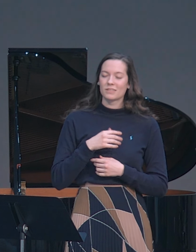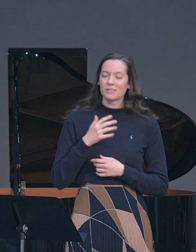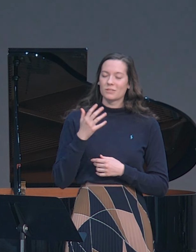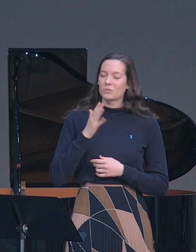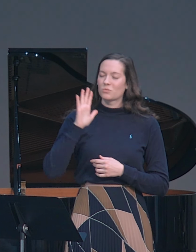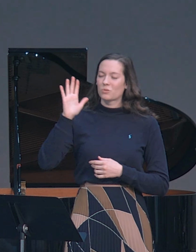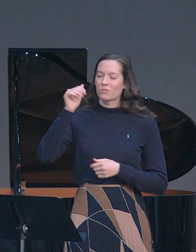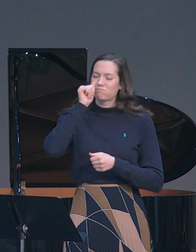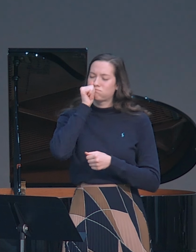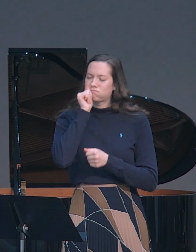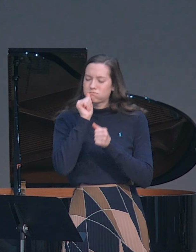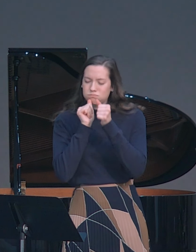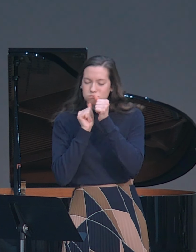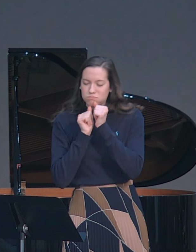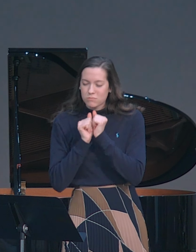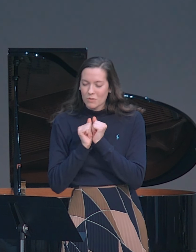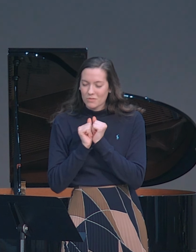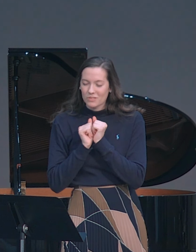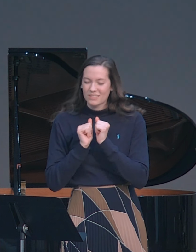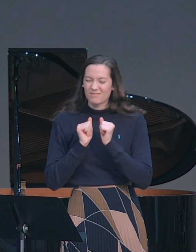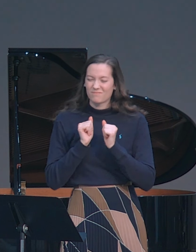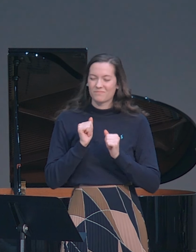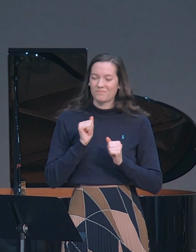cost that it took to obtain that grace.